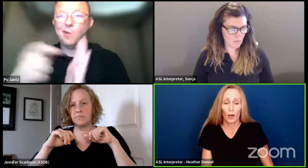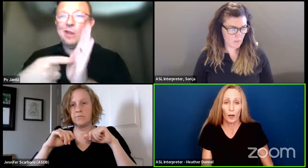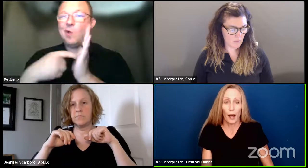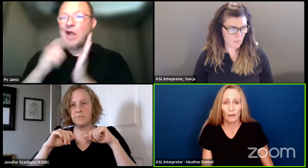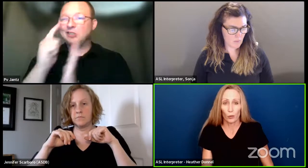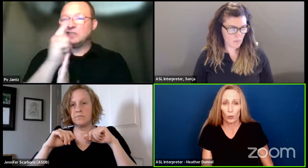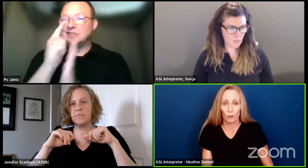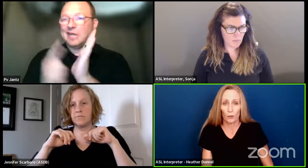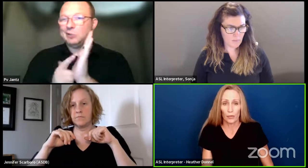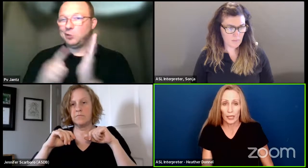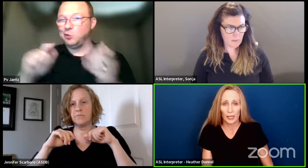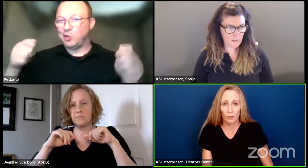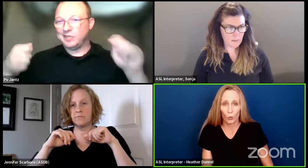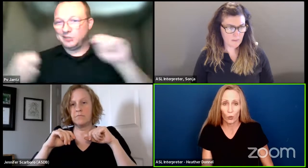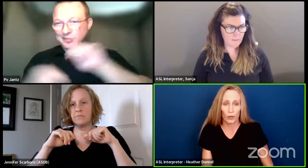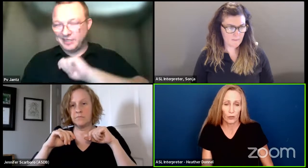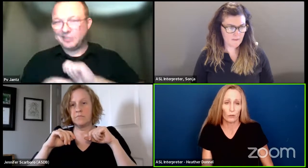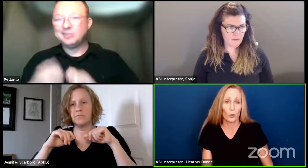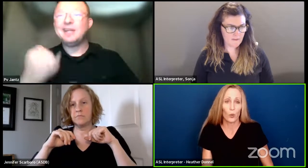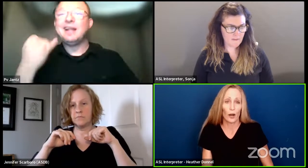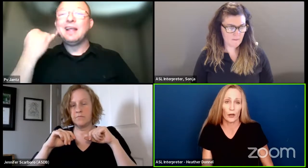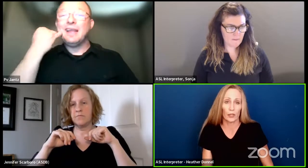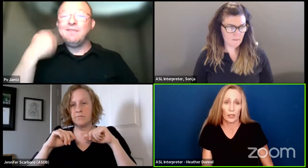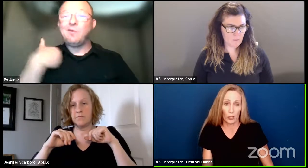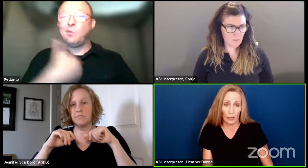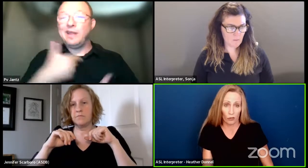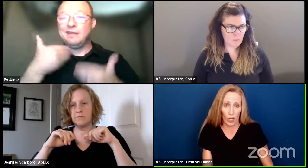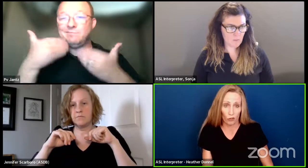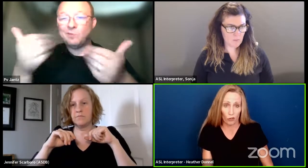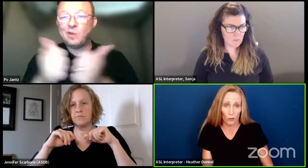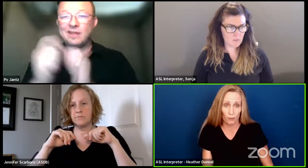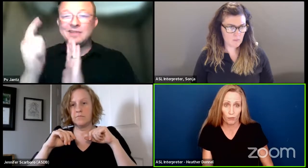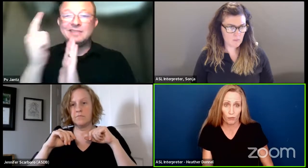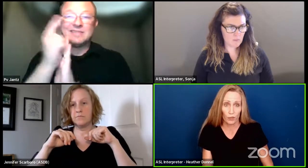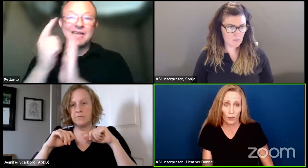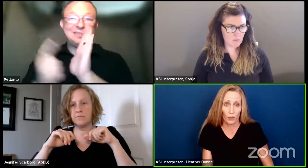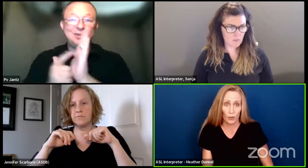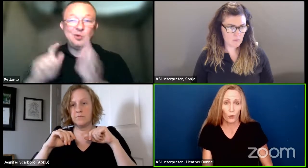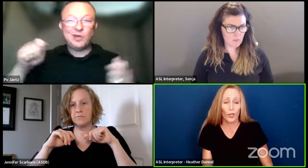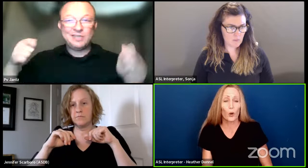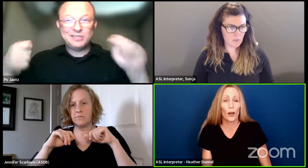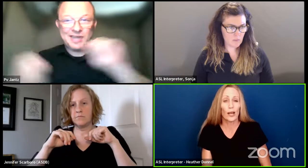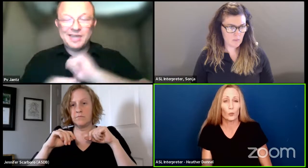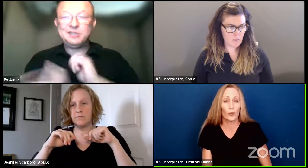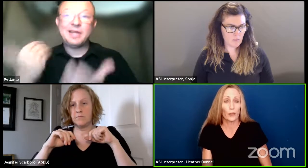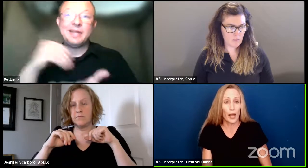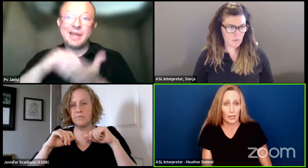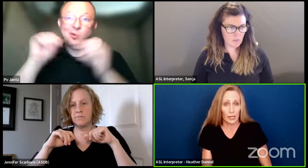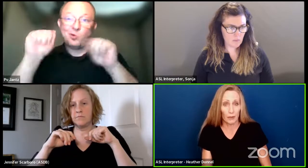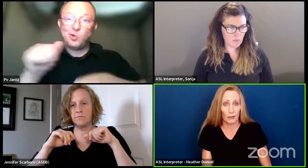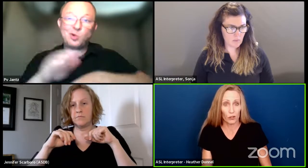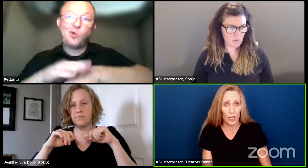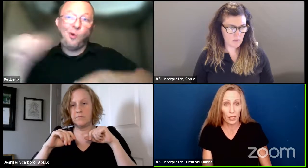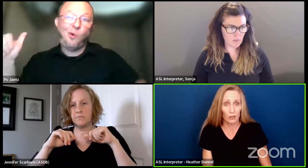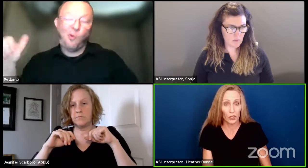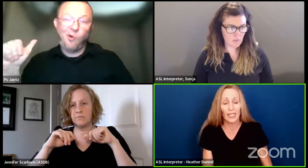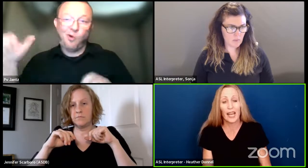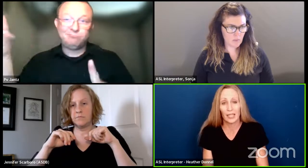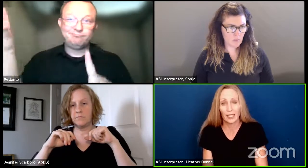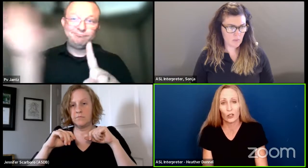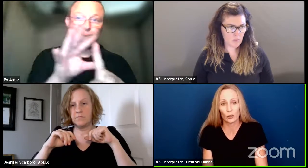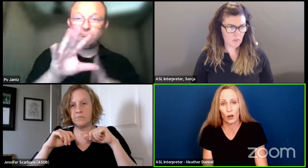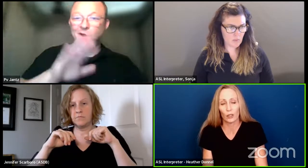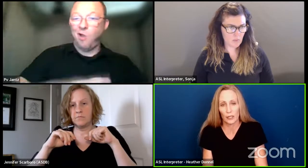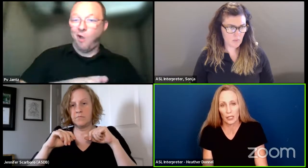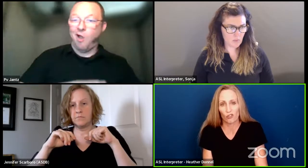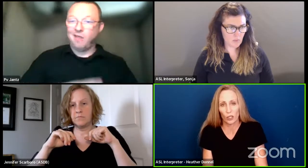itself, having one representative would also require a legislative change. So if we go ahead with that type of change,